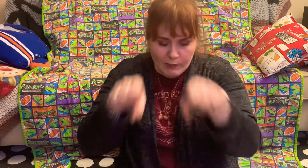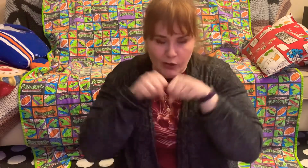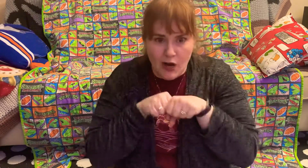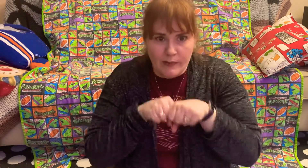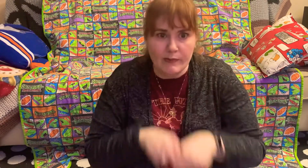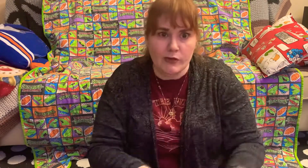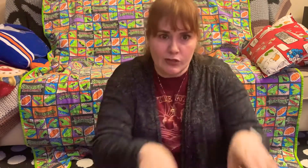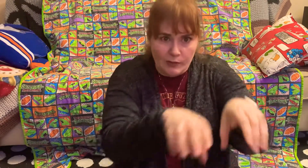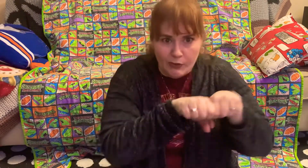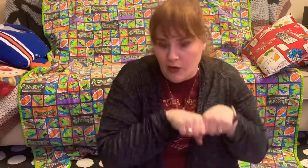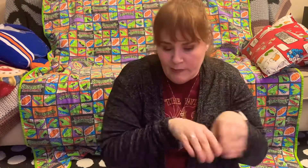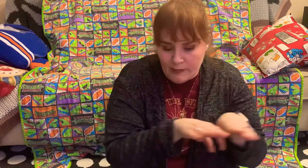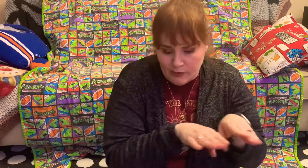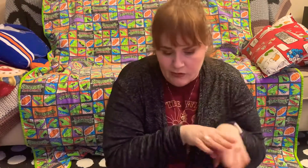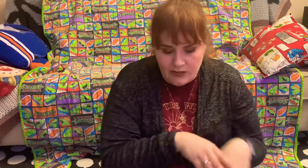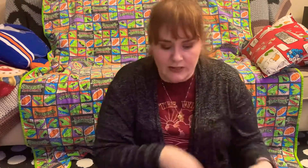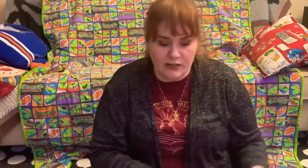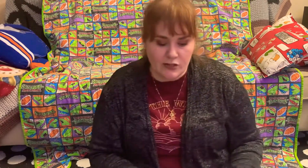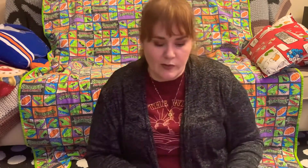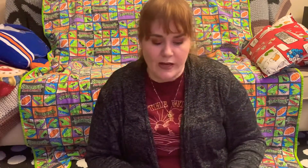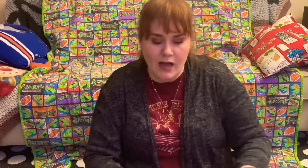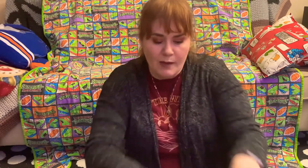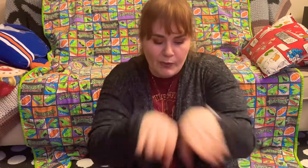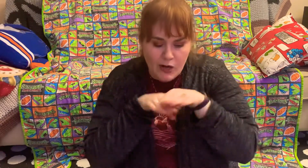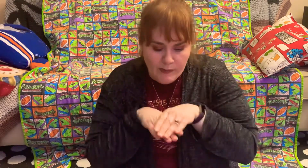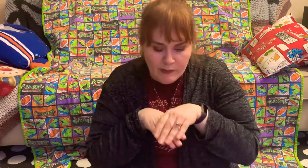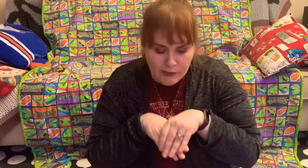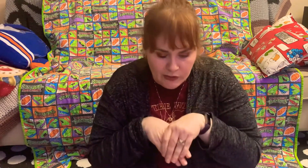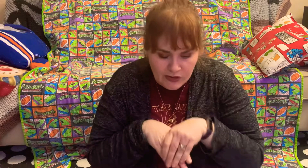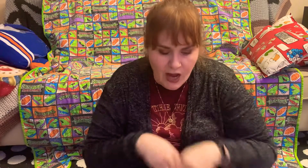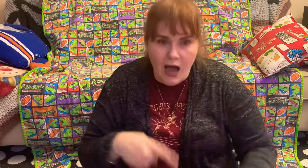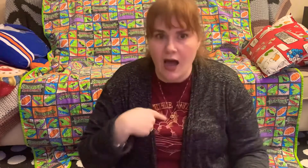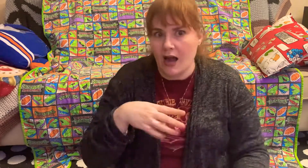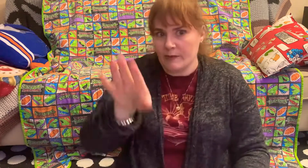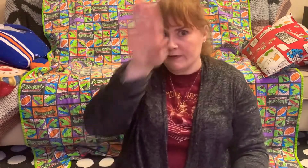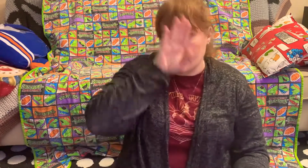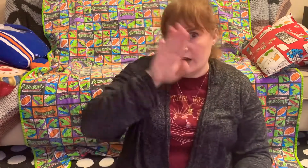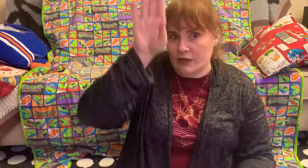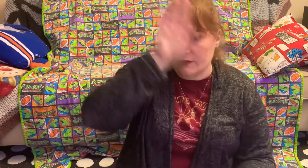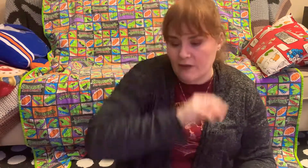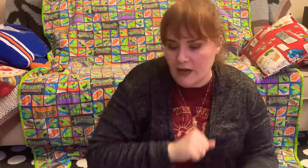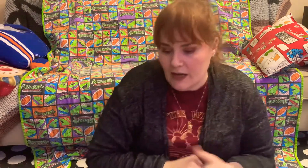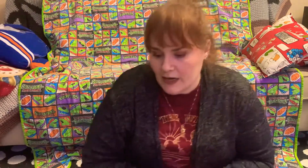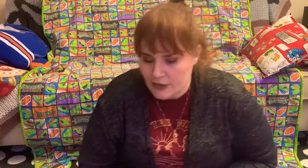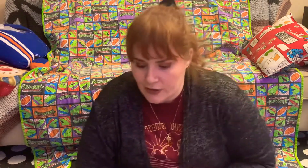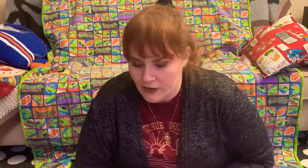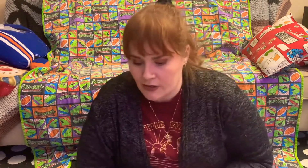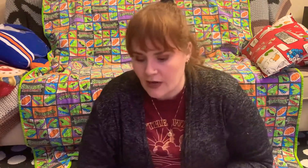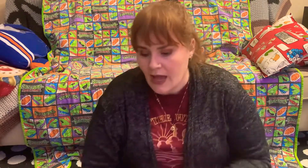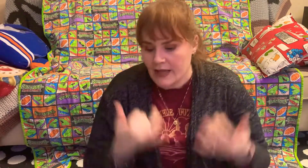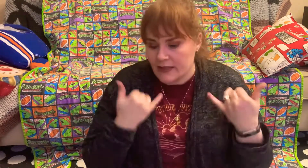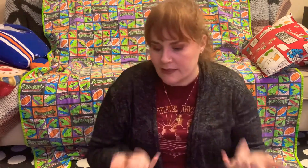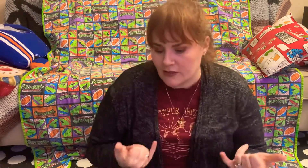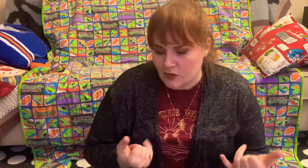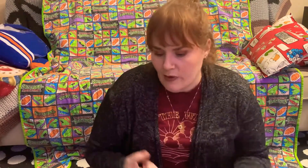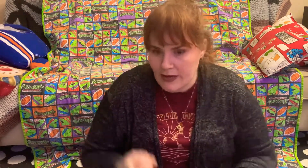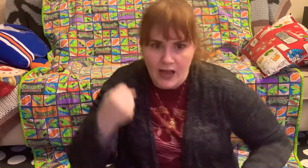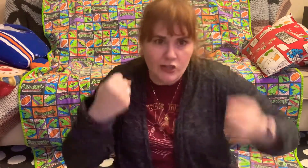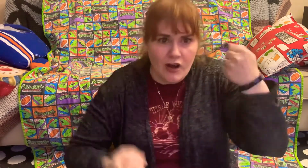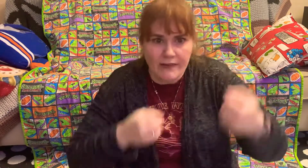on my boots, put on my boots. This is the way I put on my boots. I'm a firefighter. This is the way I drive the